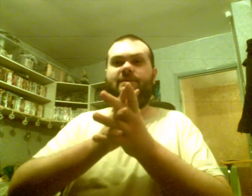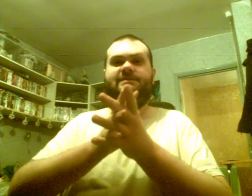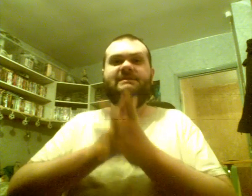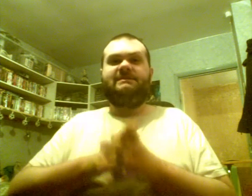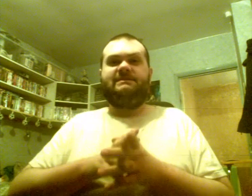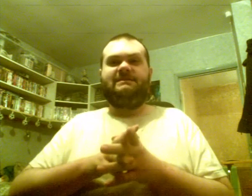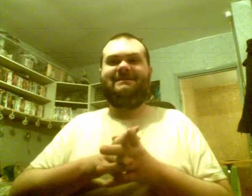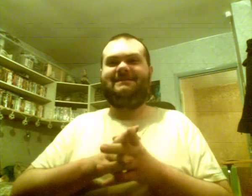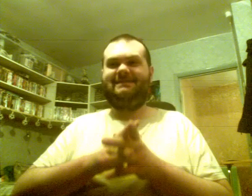one is.